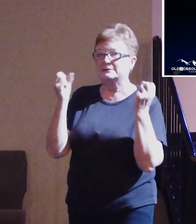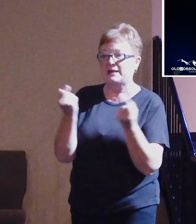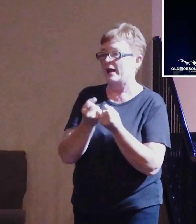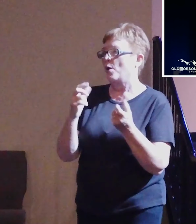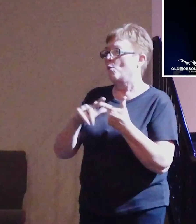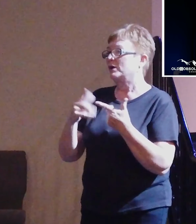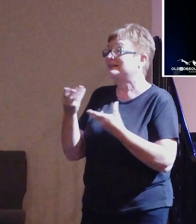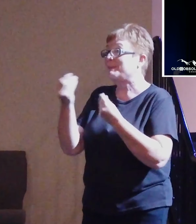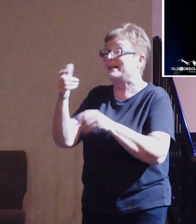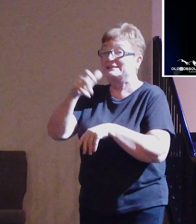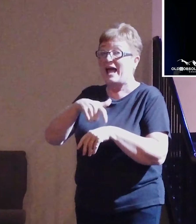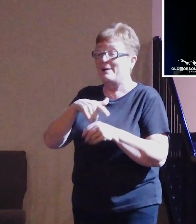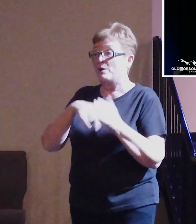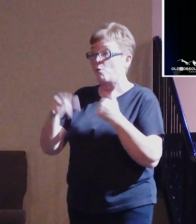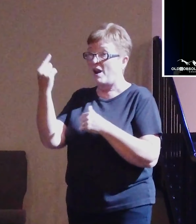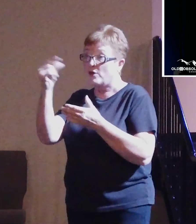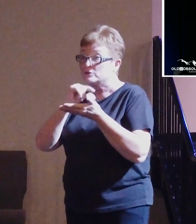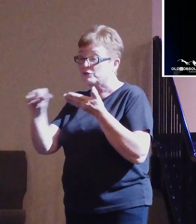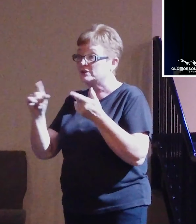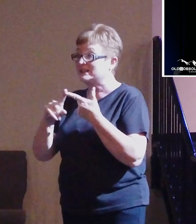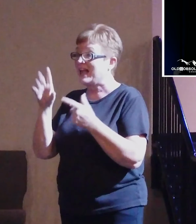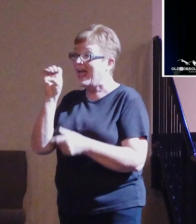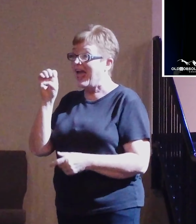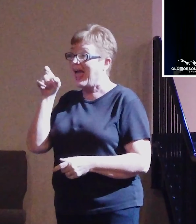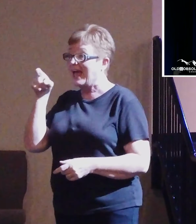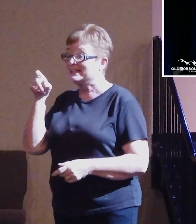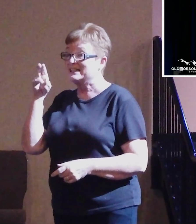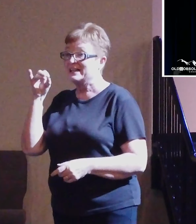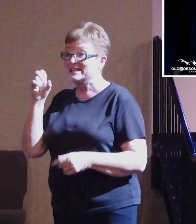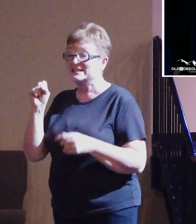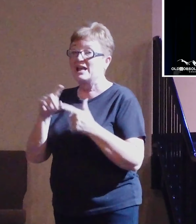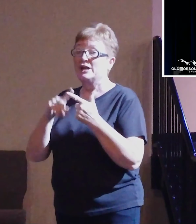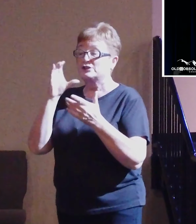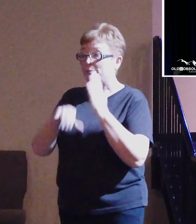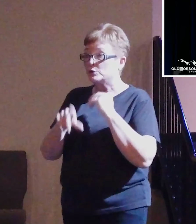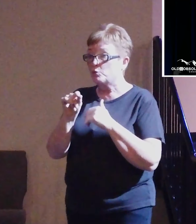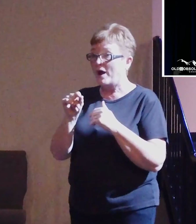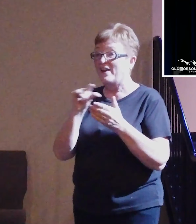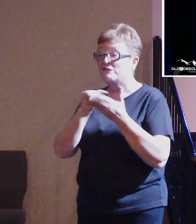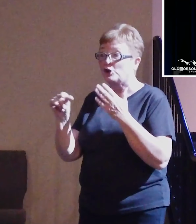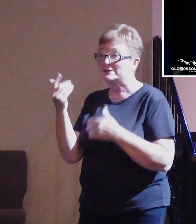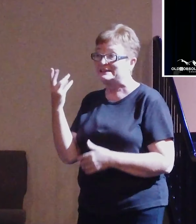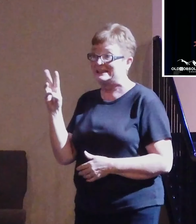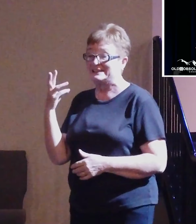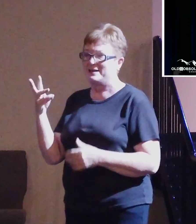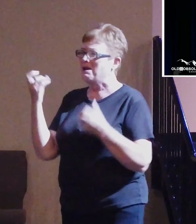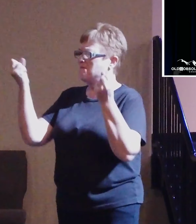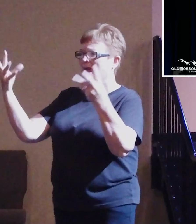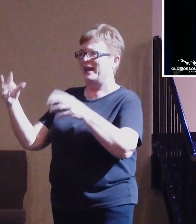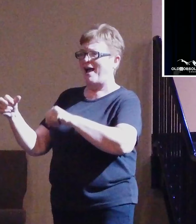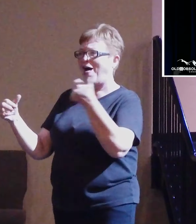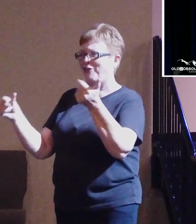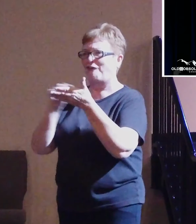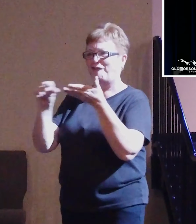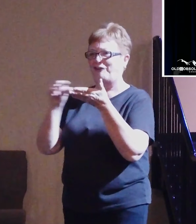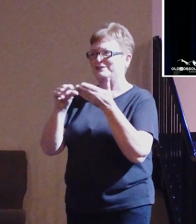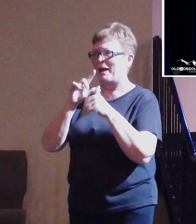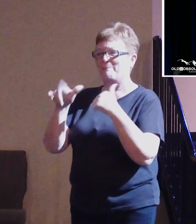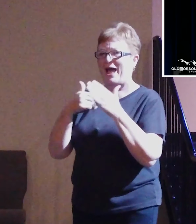just spend time in one of those verses today, Exodus 20, verse 16. There are many other passages about